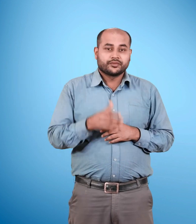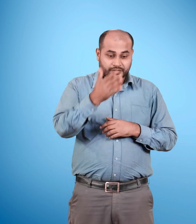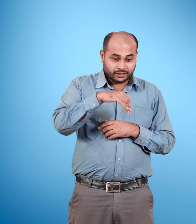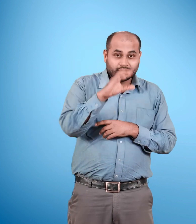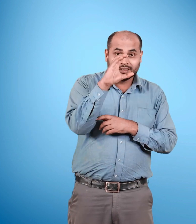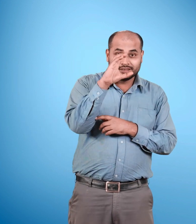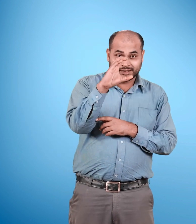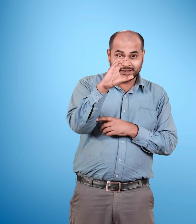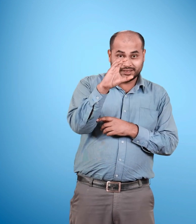C.